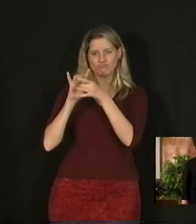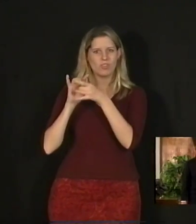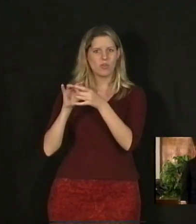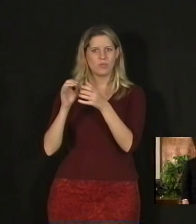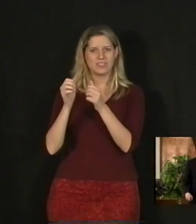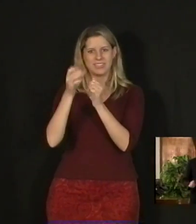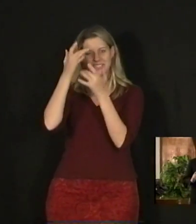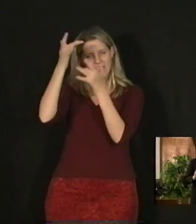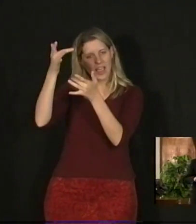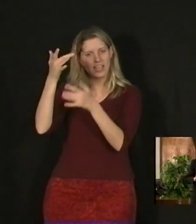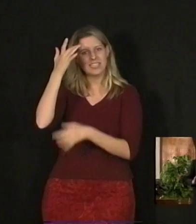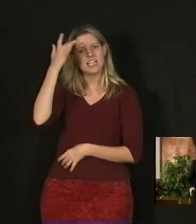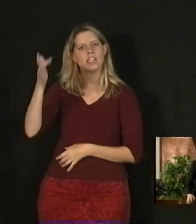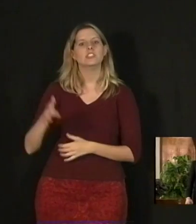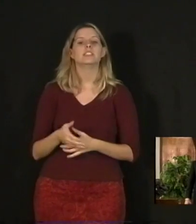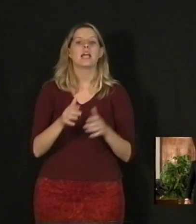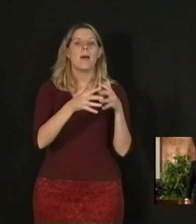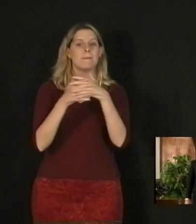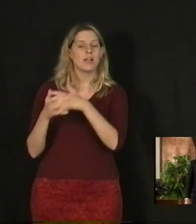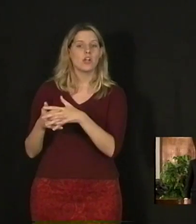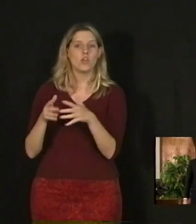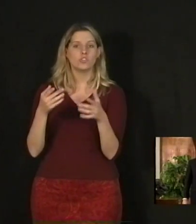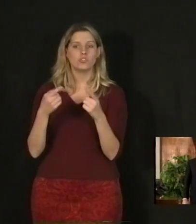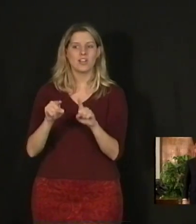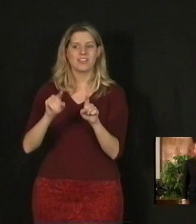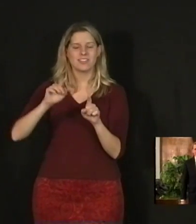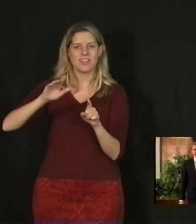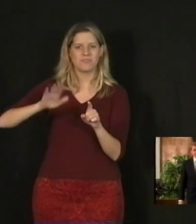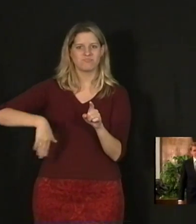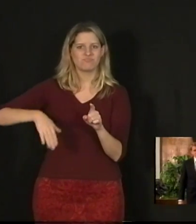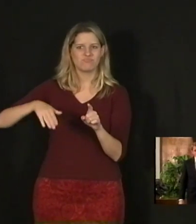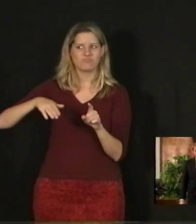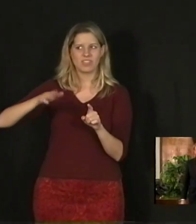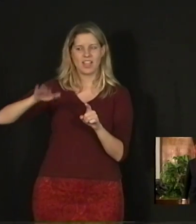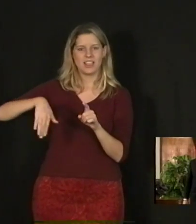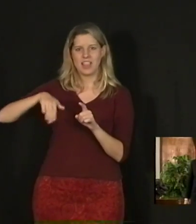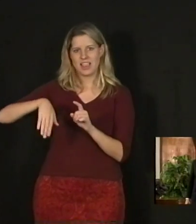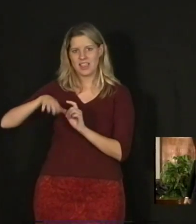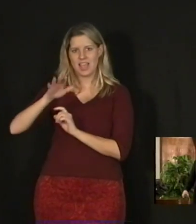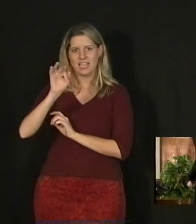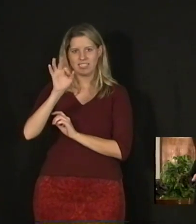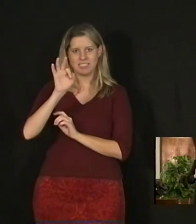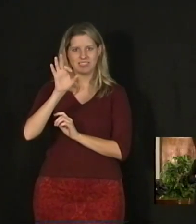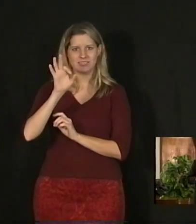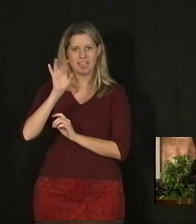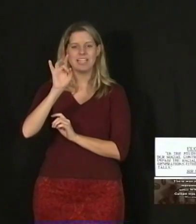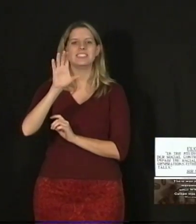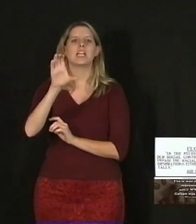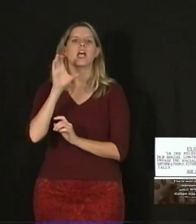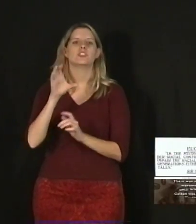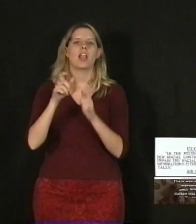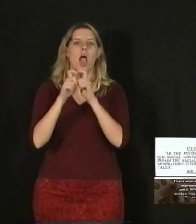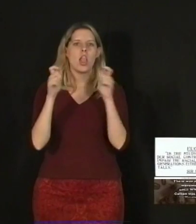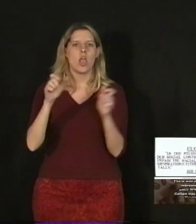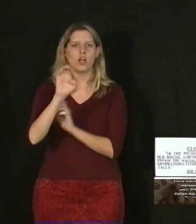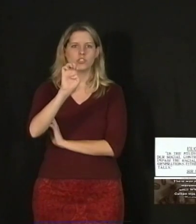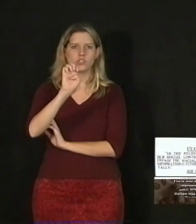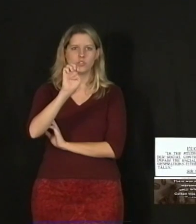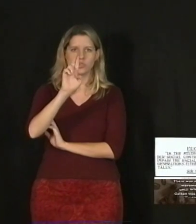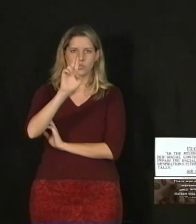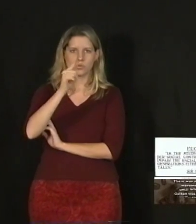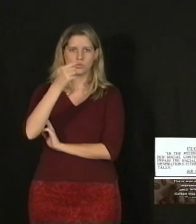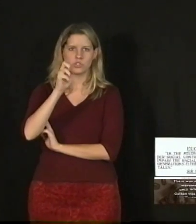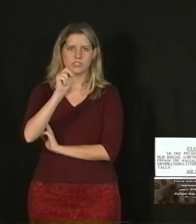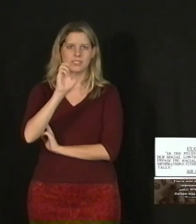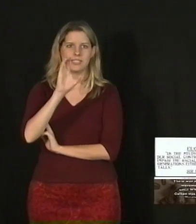with intelligence. America, though, during this late 1800s, because of the evolution theory primarily, had a large eugenics movement.